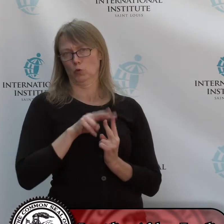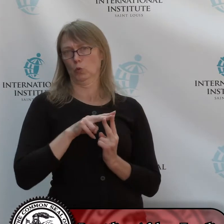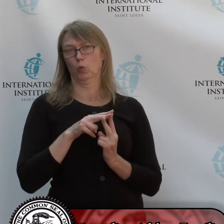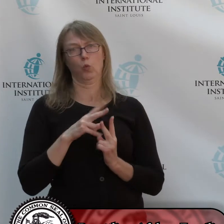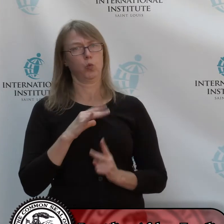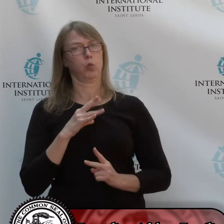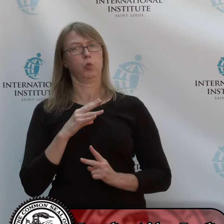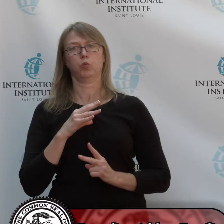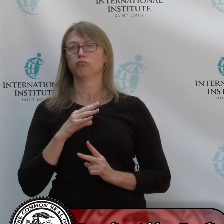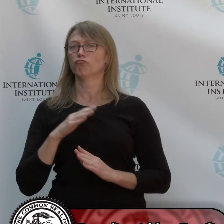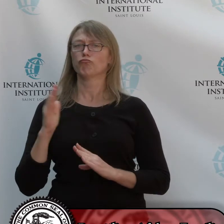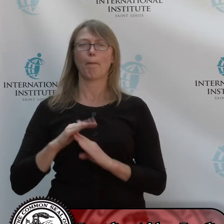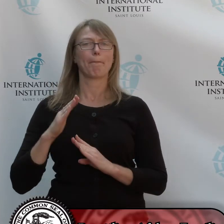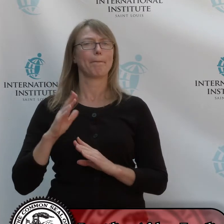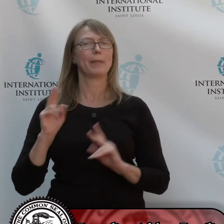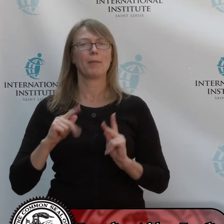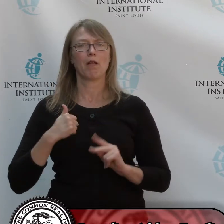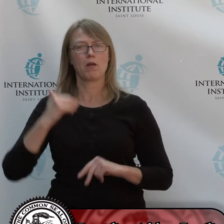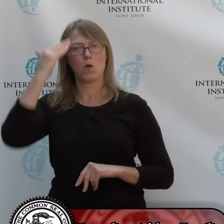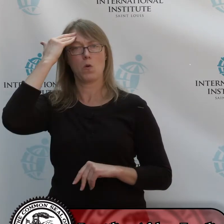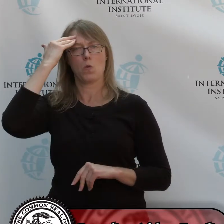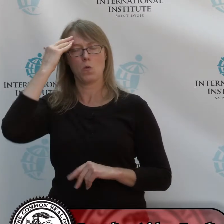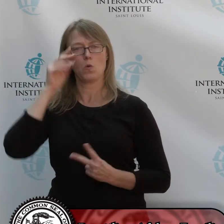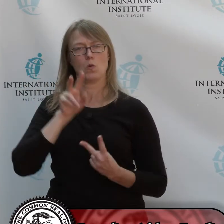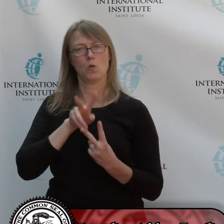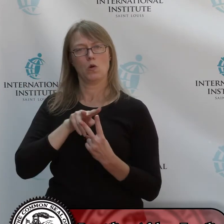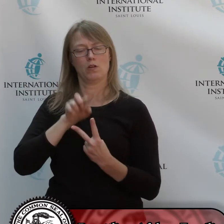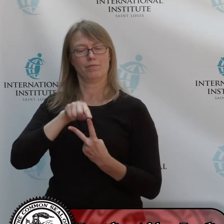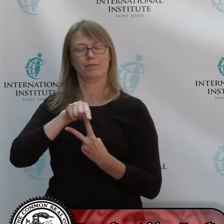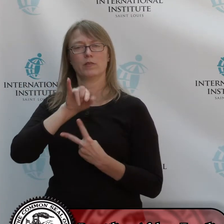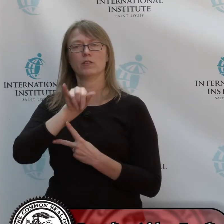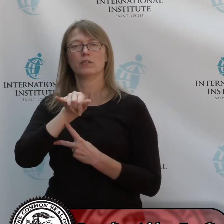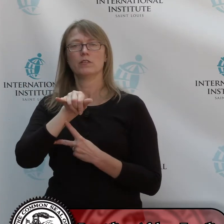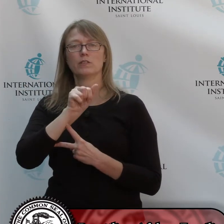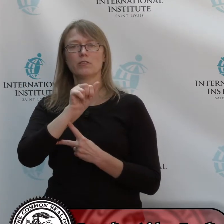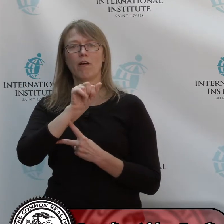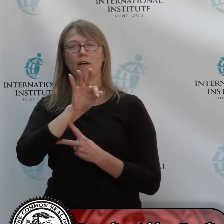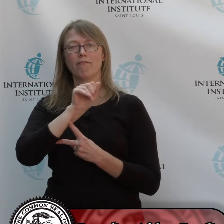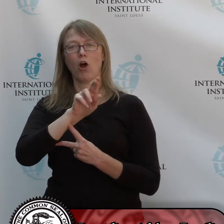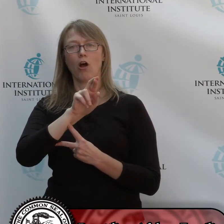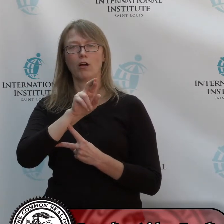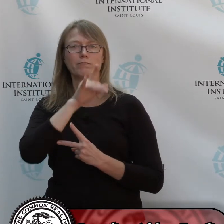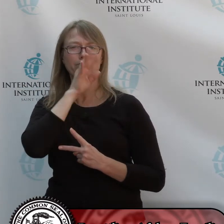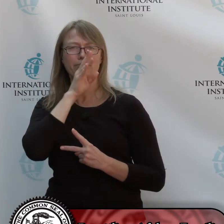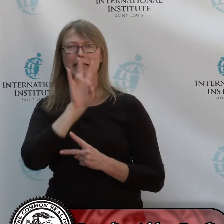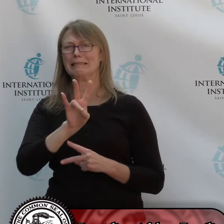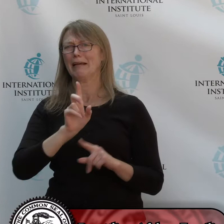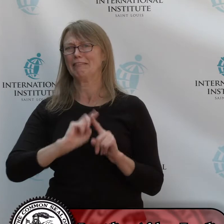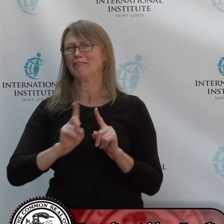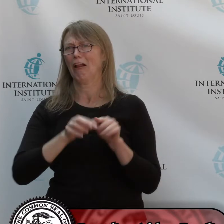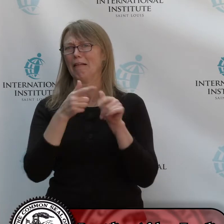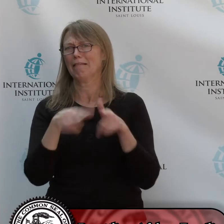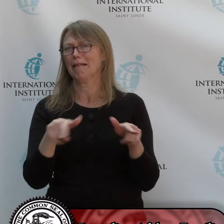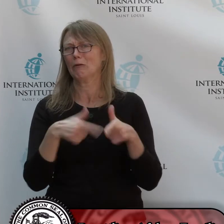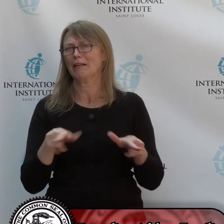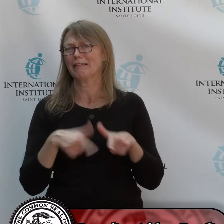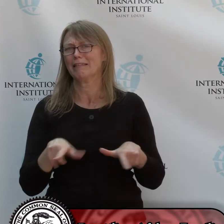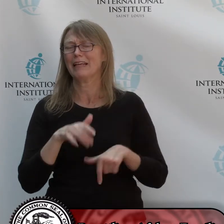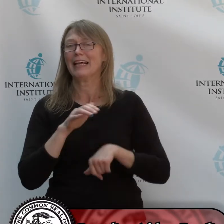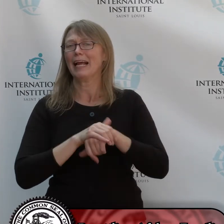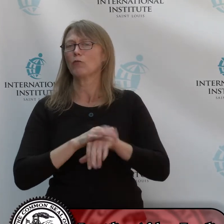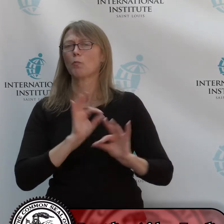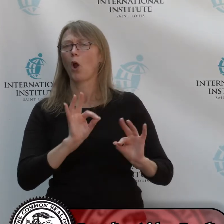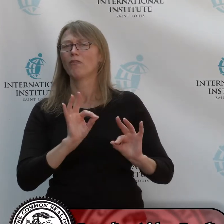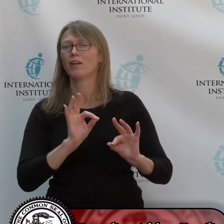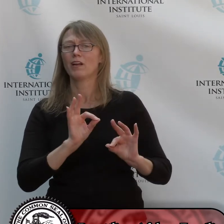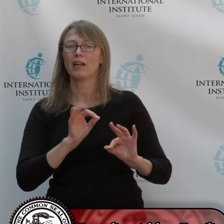finest people I know. Our first one was named Jafar, and he spoke 7 different languages and English perfectly. He got taken away from us because he